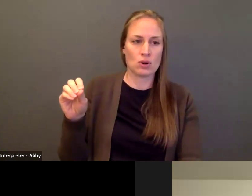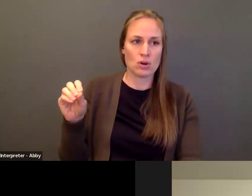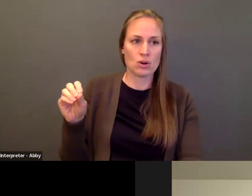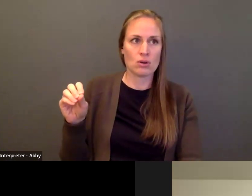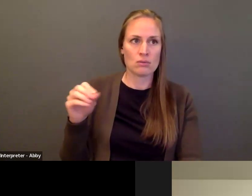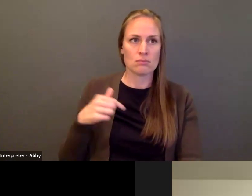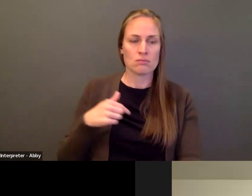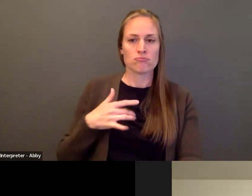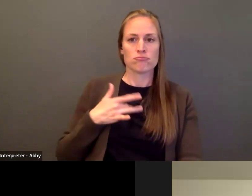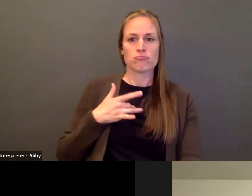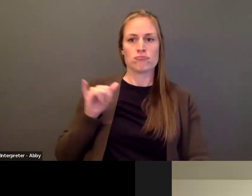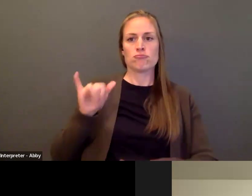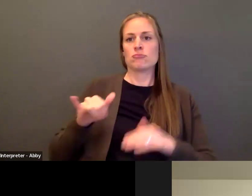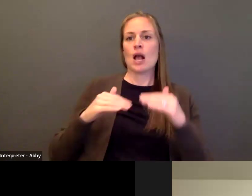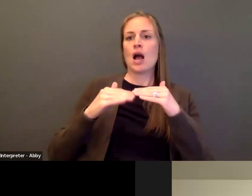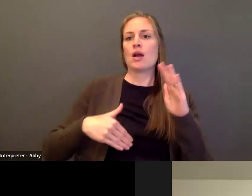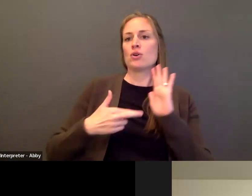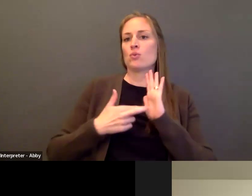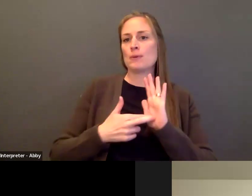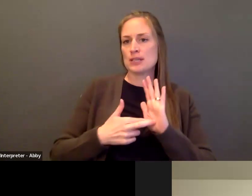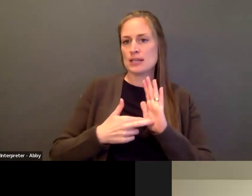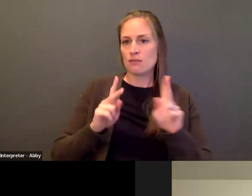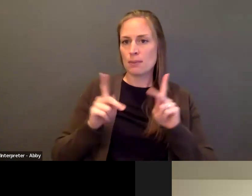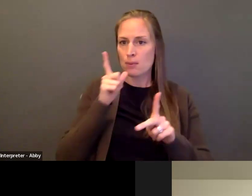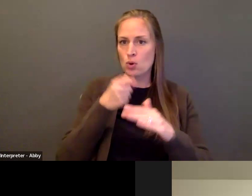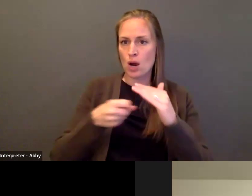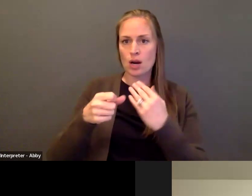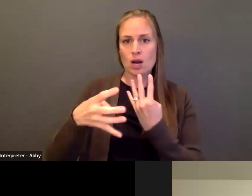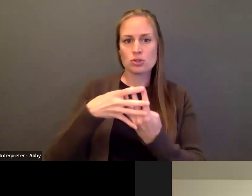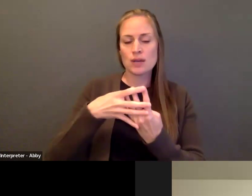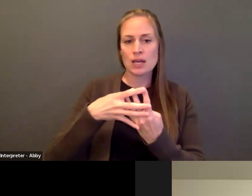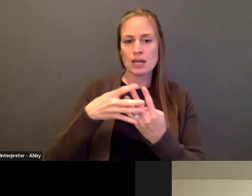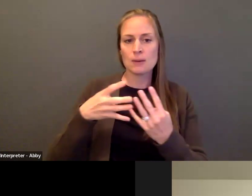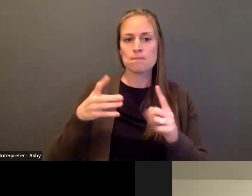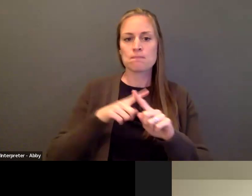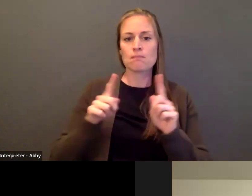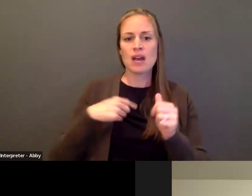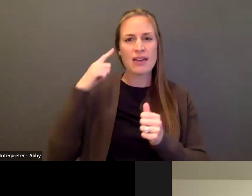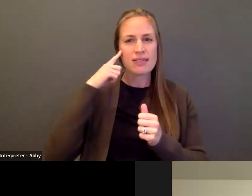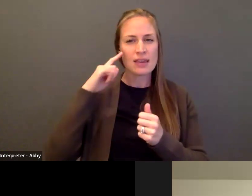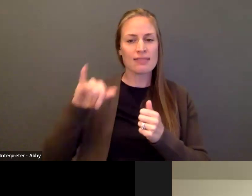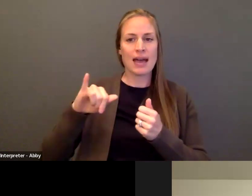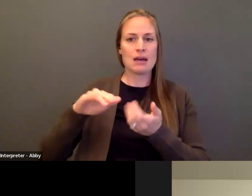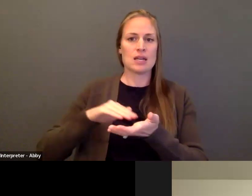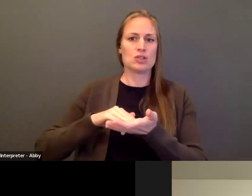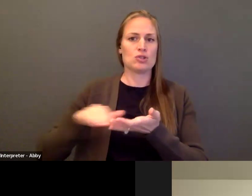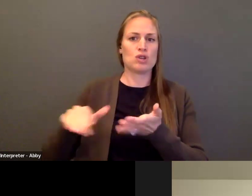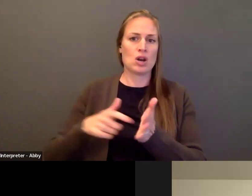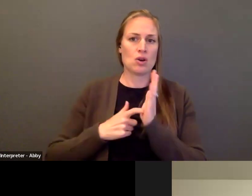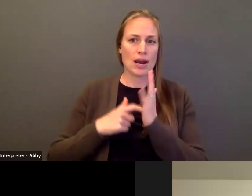represented for the people that are actually incarcerated. But I also think that the exclusionary criteria,